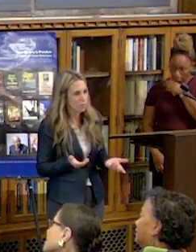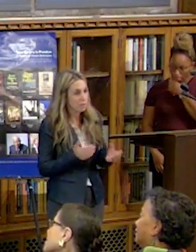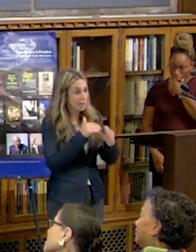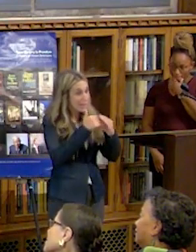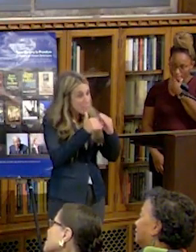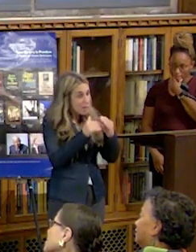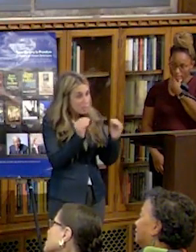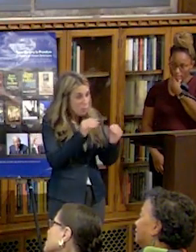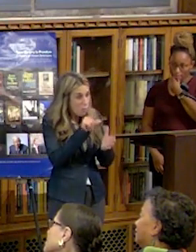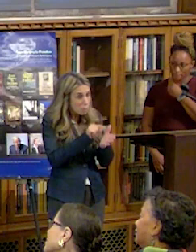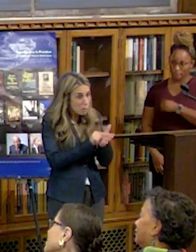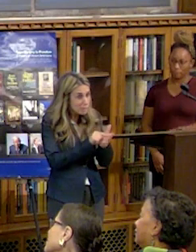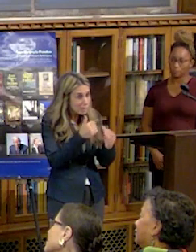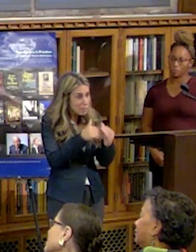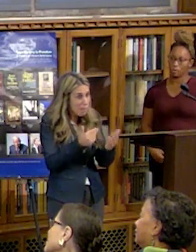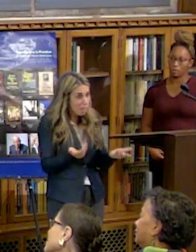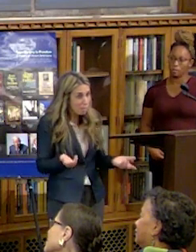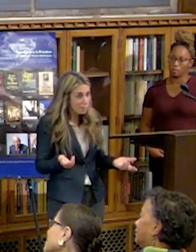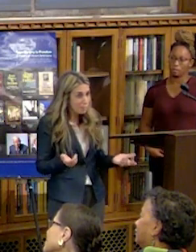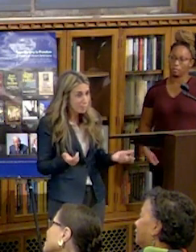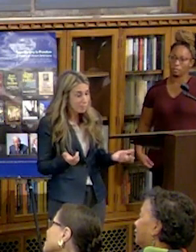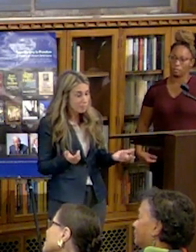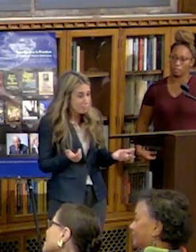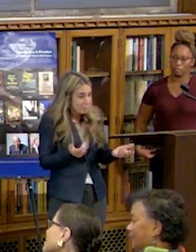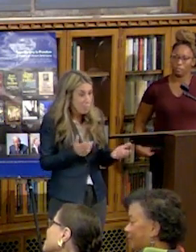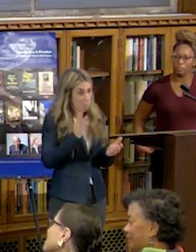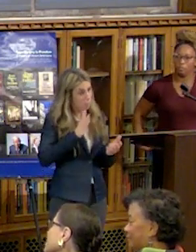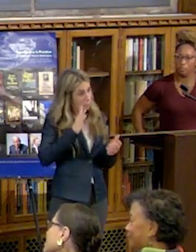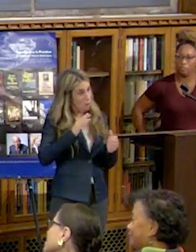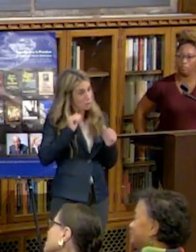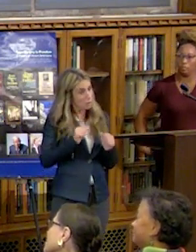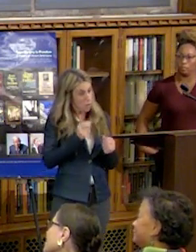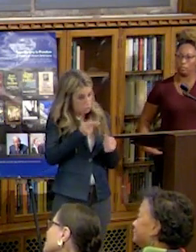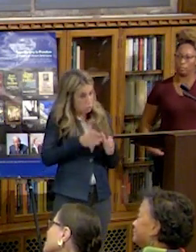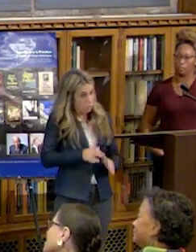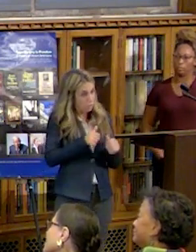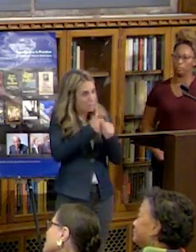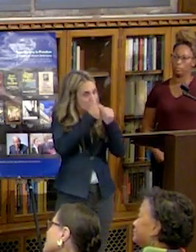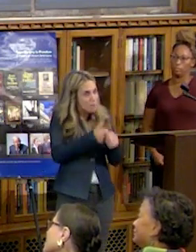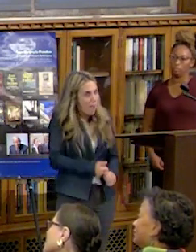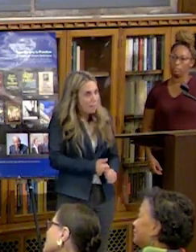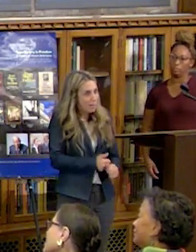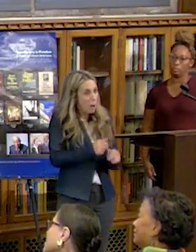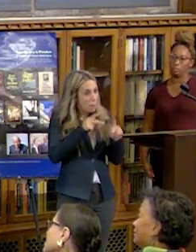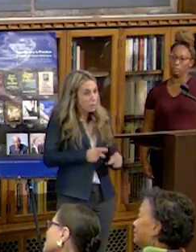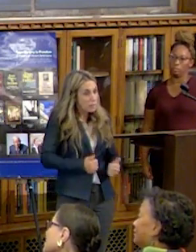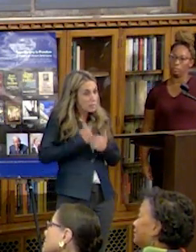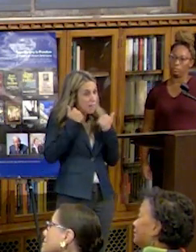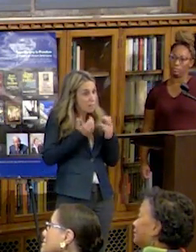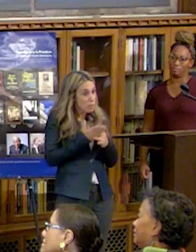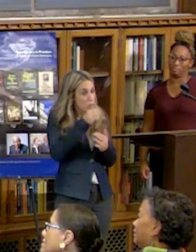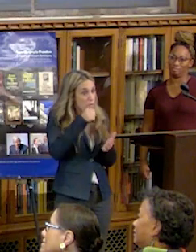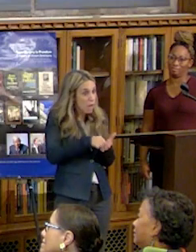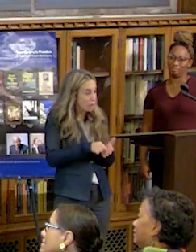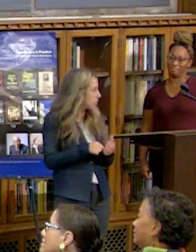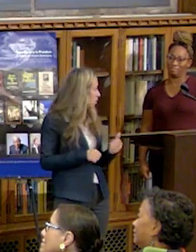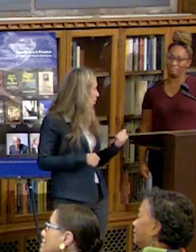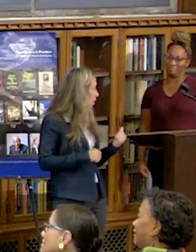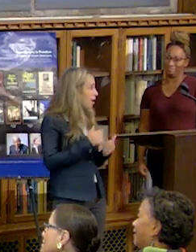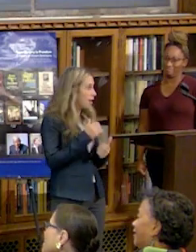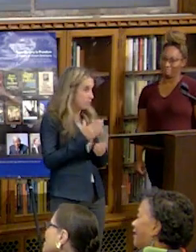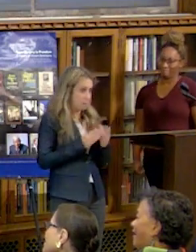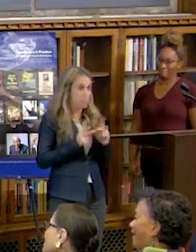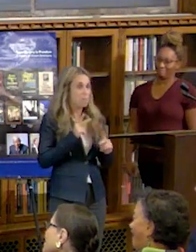out emails before we can track historians can track someone's life through letters some people print out their